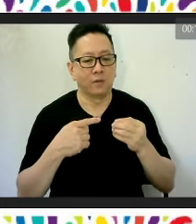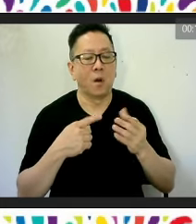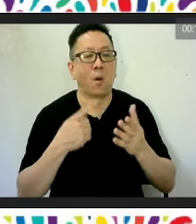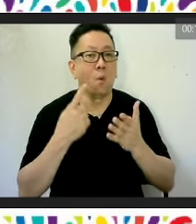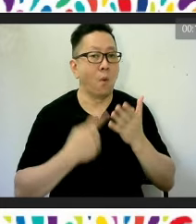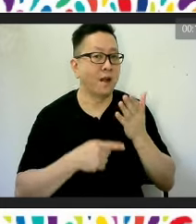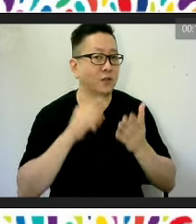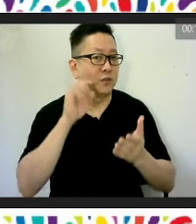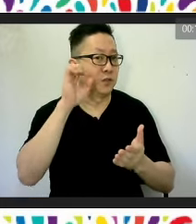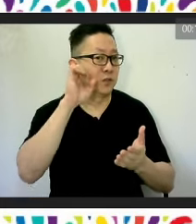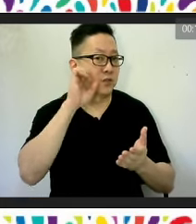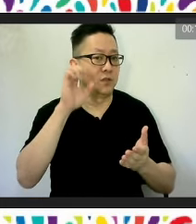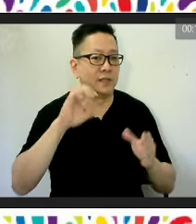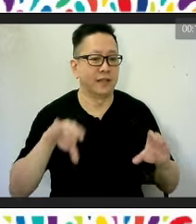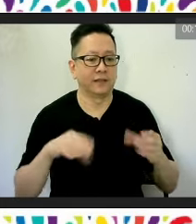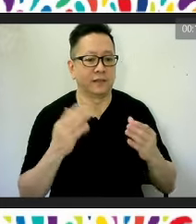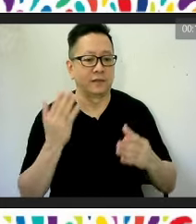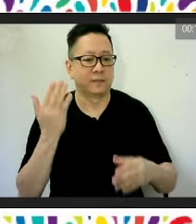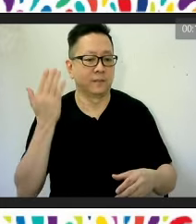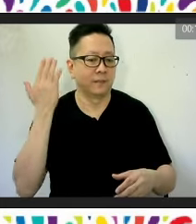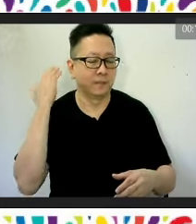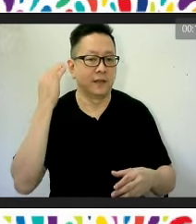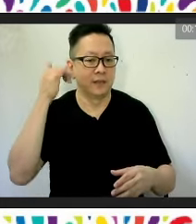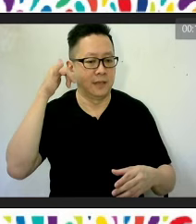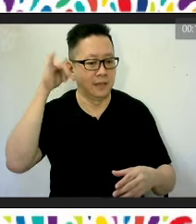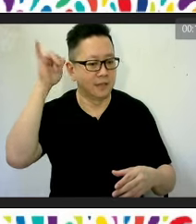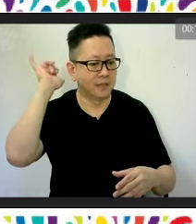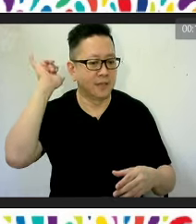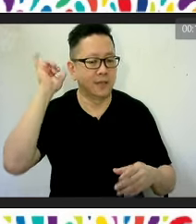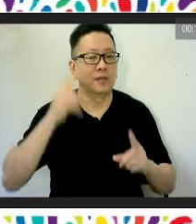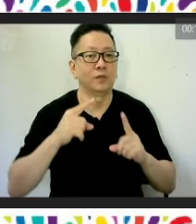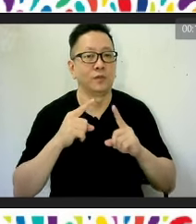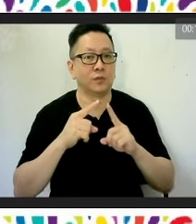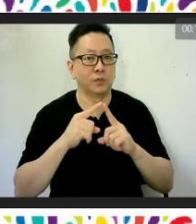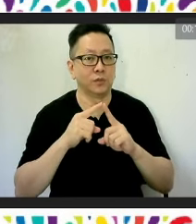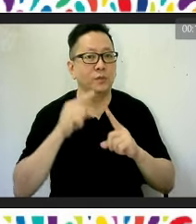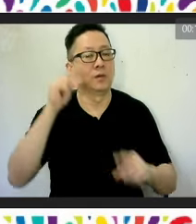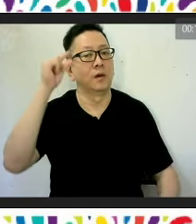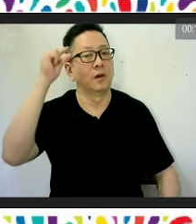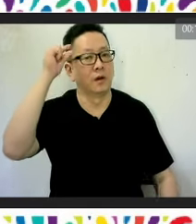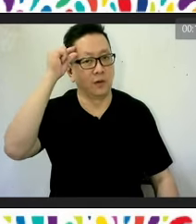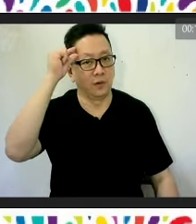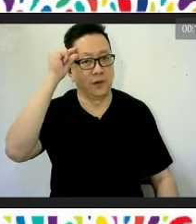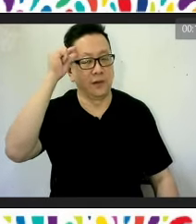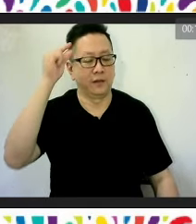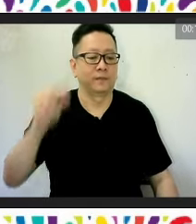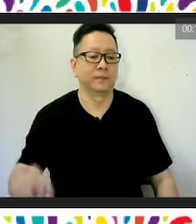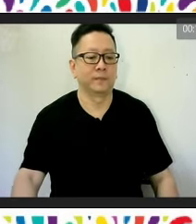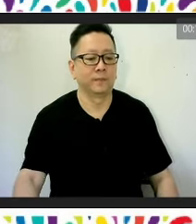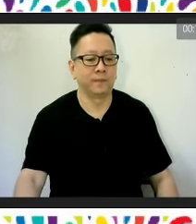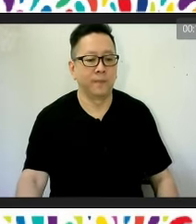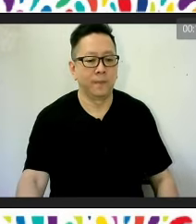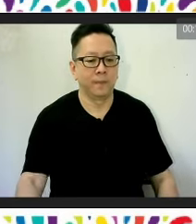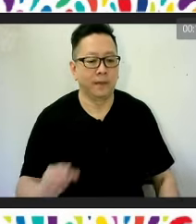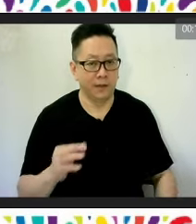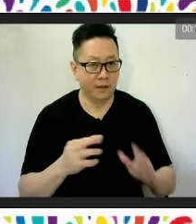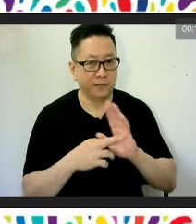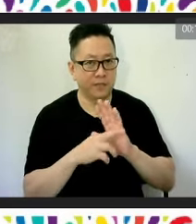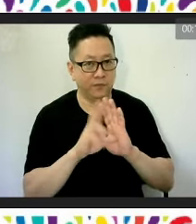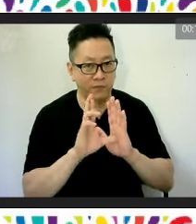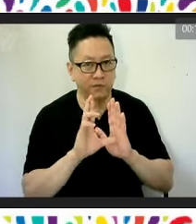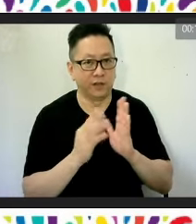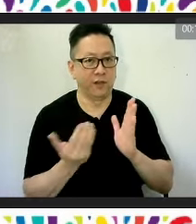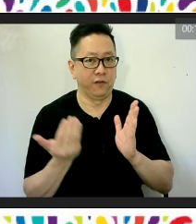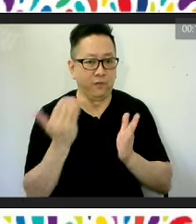about what she did yesterday to Gray. Okay,